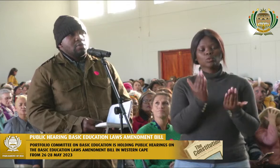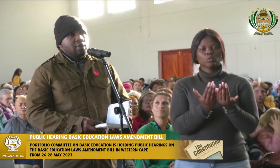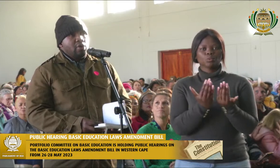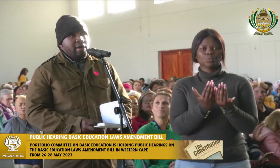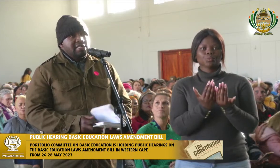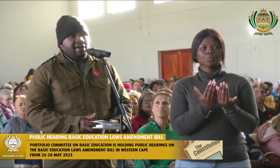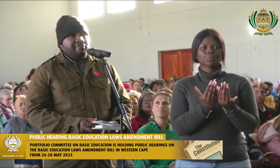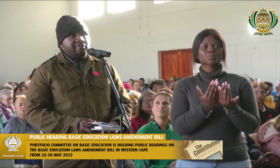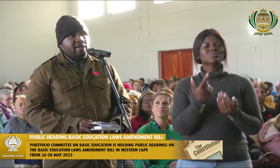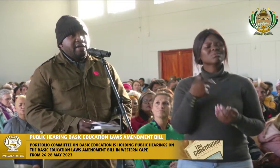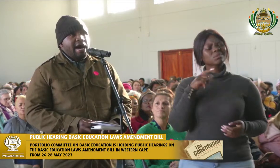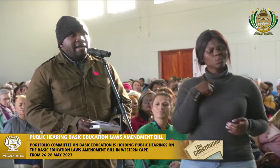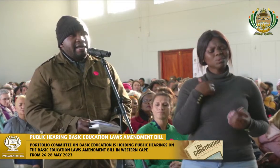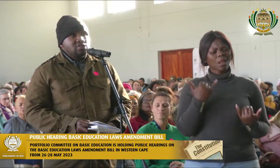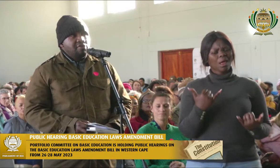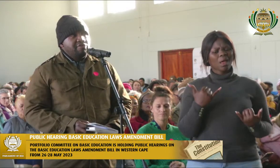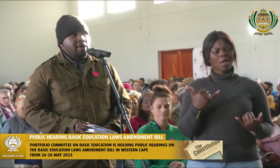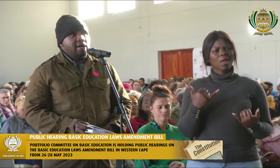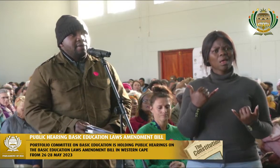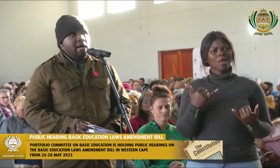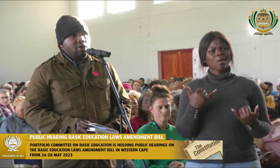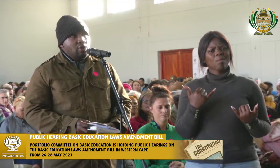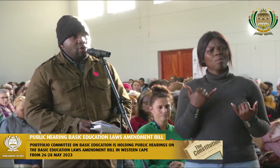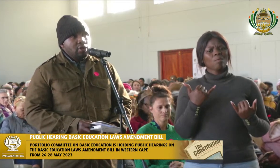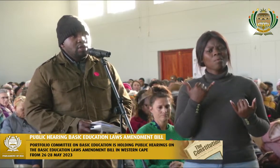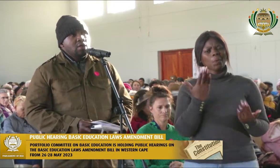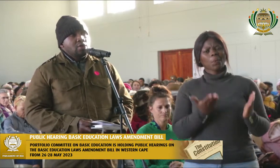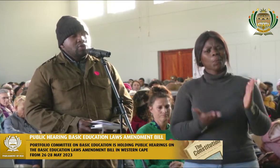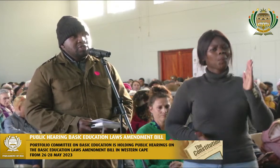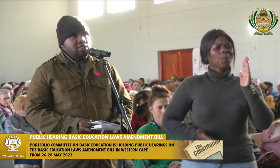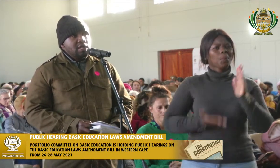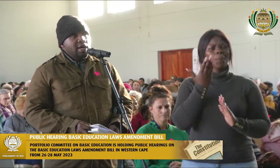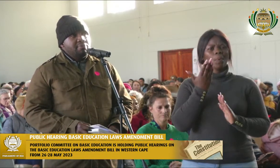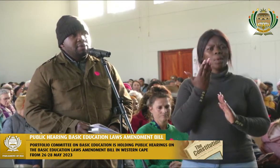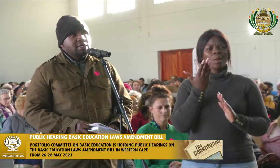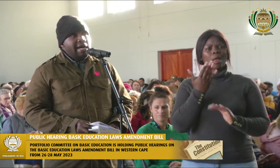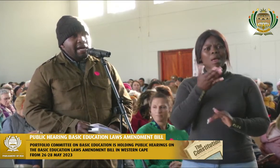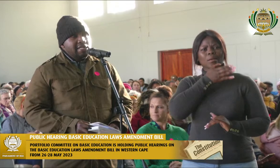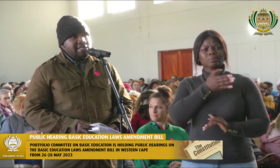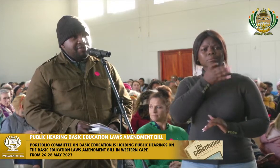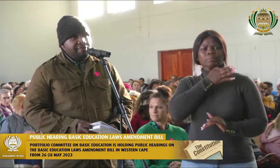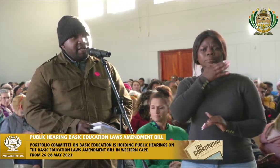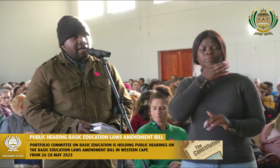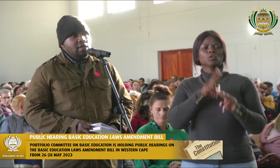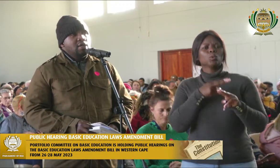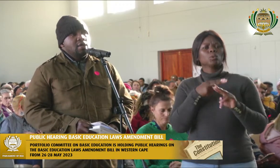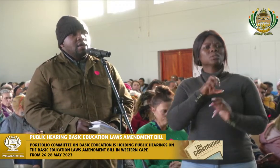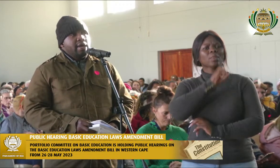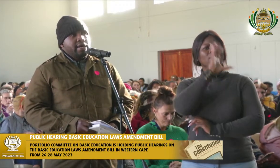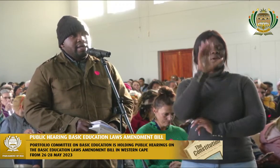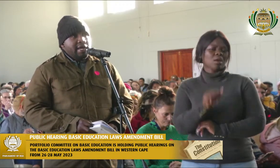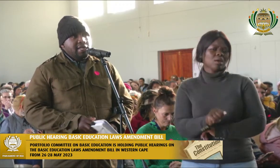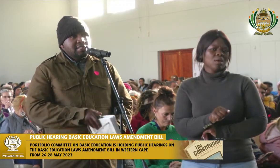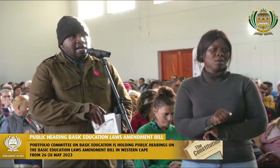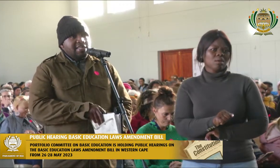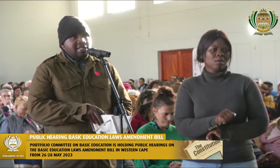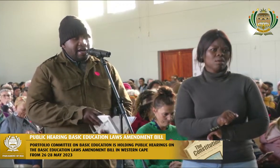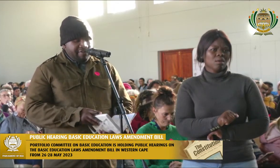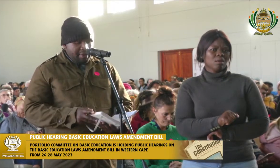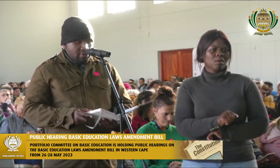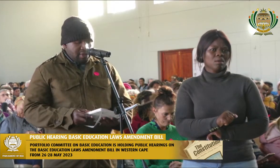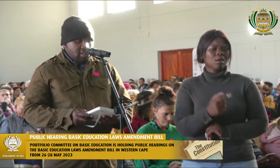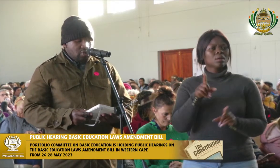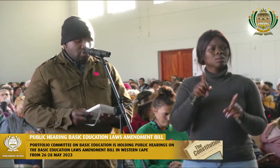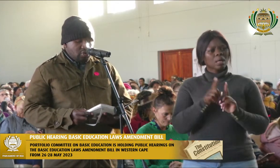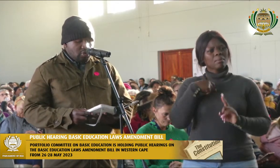schools. We already have a high rate of alcohol use in South Africa. And I think